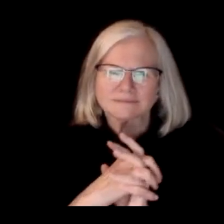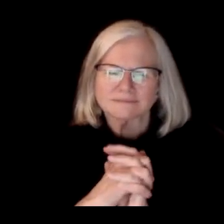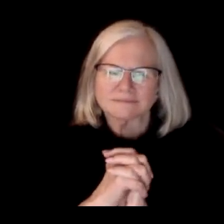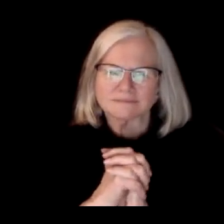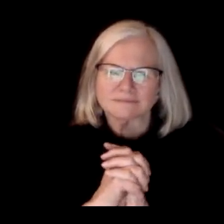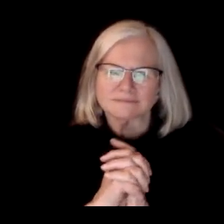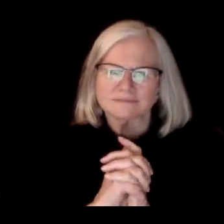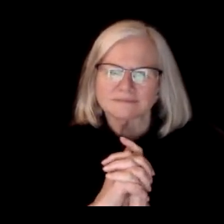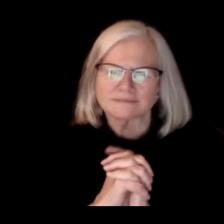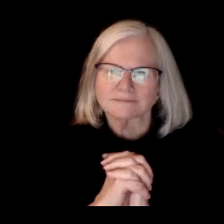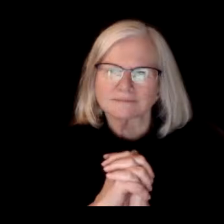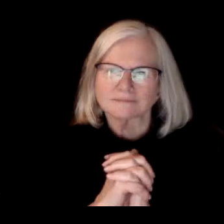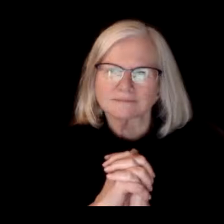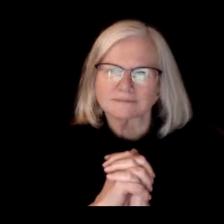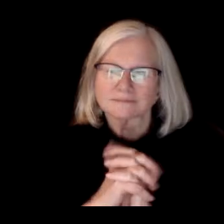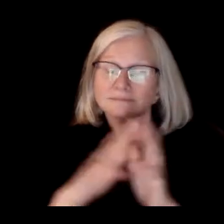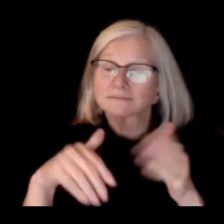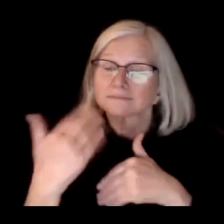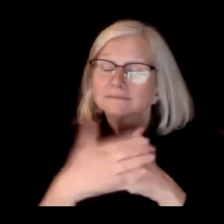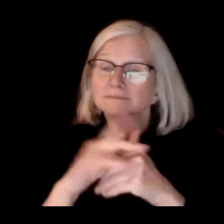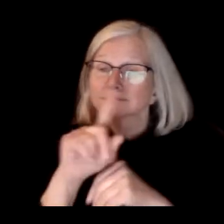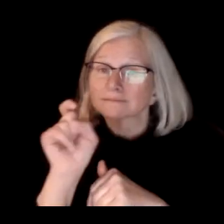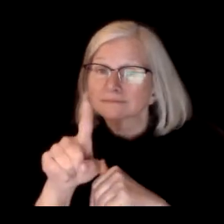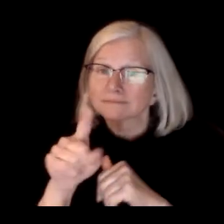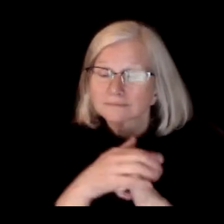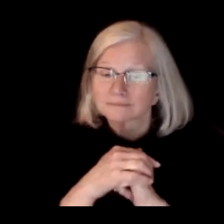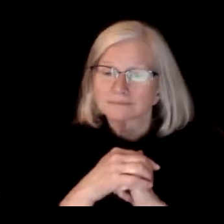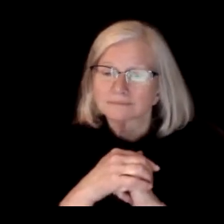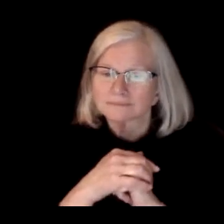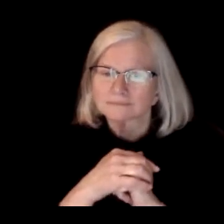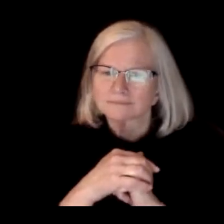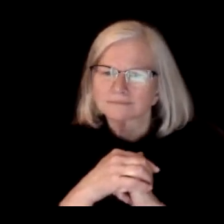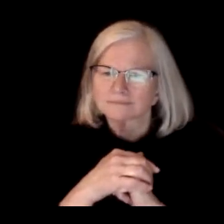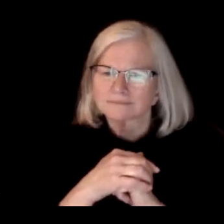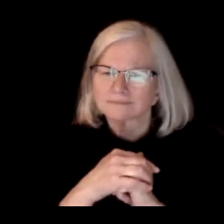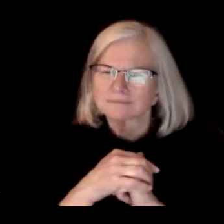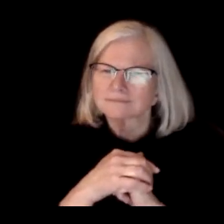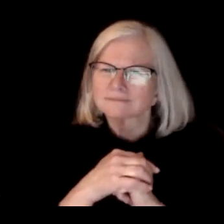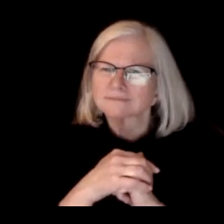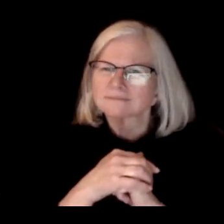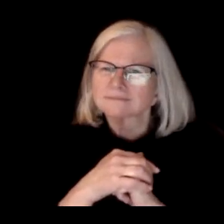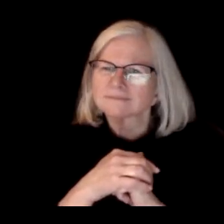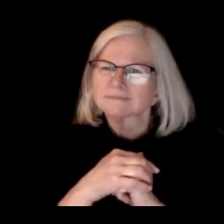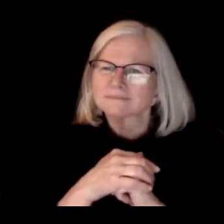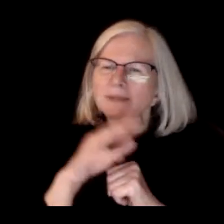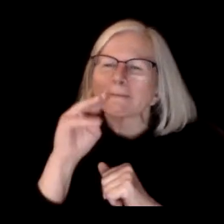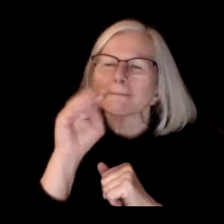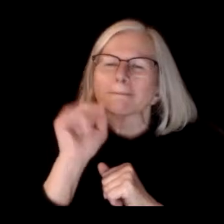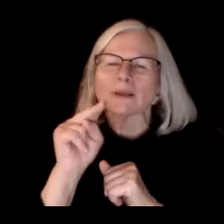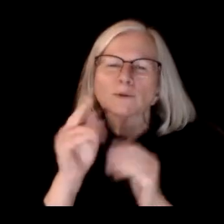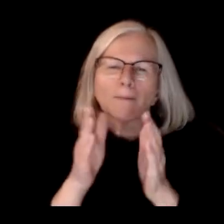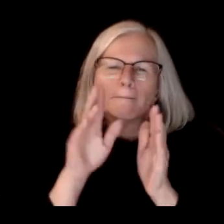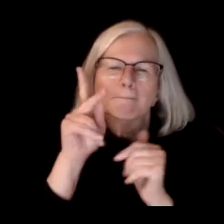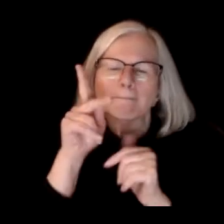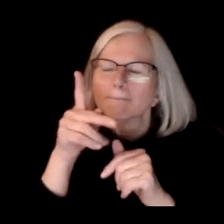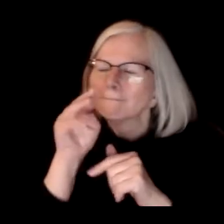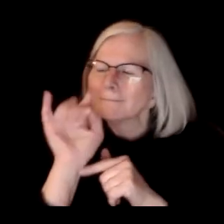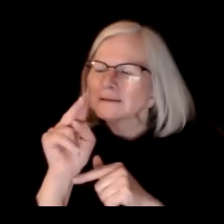Your next question comes from the line of Ms. Catherine Ricker of Minnesota Public Radio. Your line is open. You may ask your